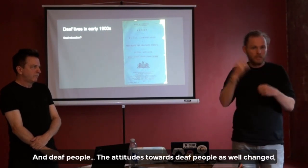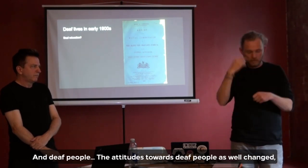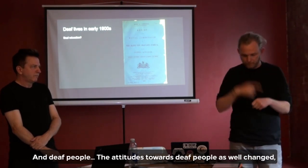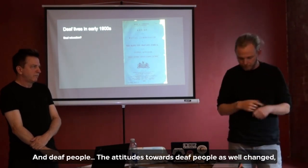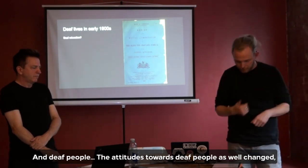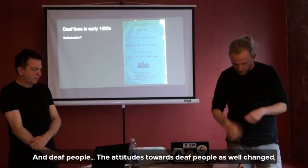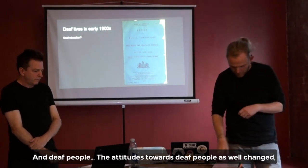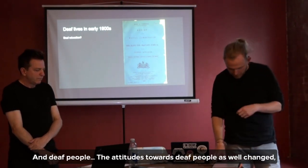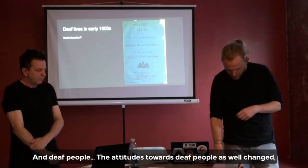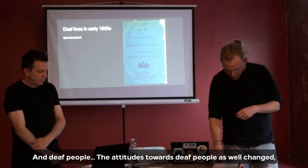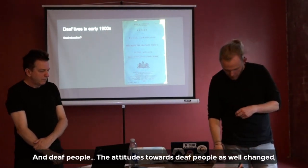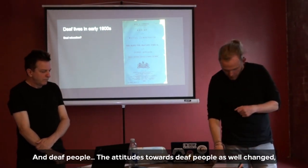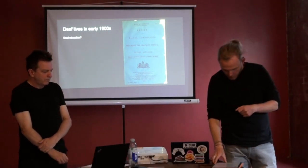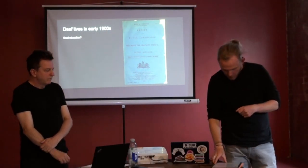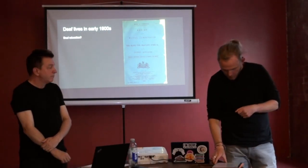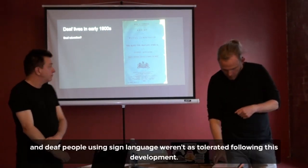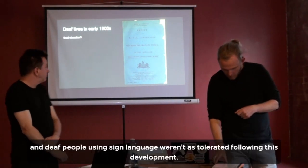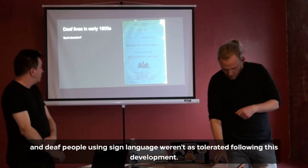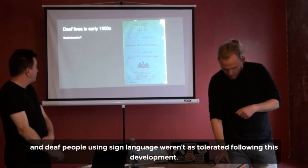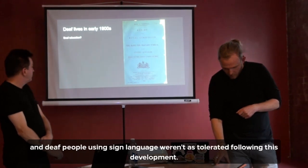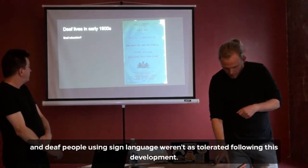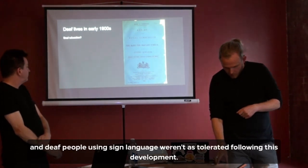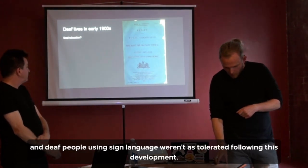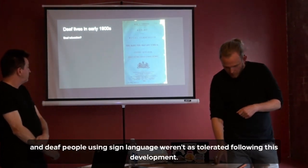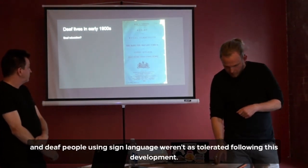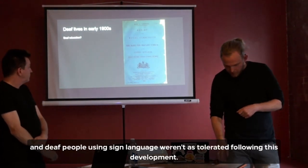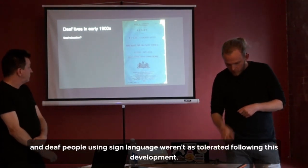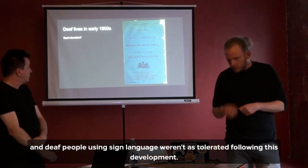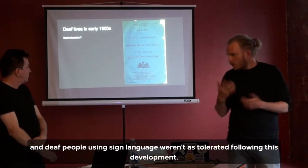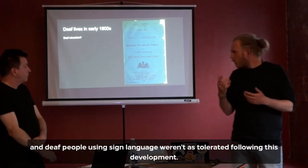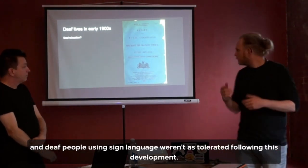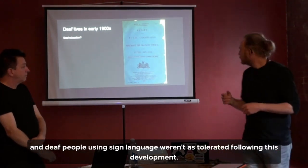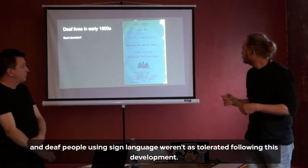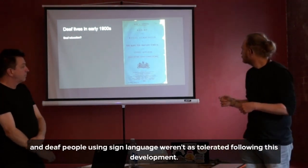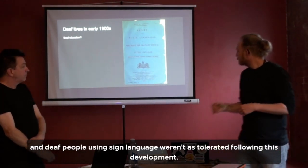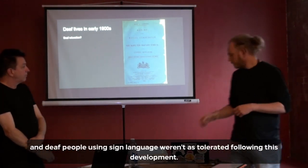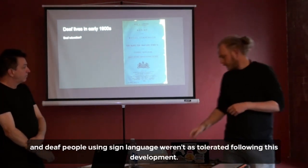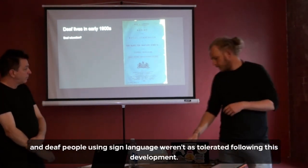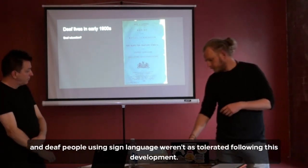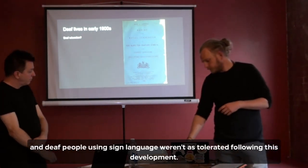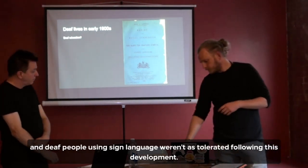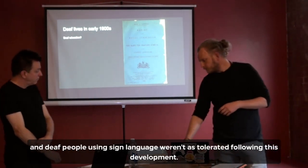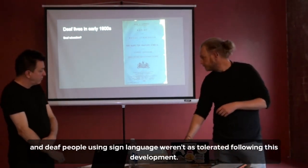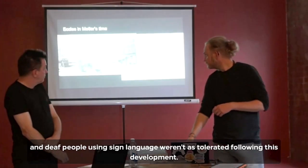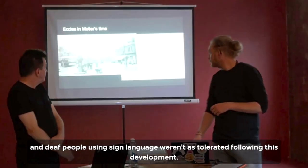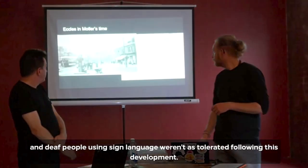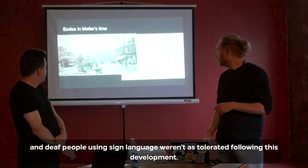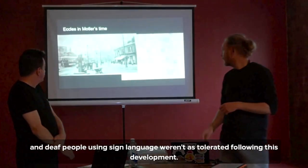changed, and deaf people who use sign language weren't as tolerated following